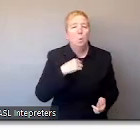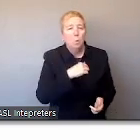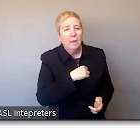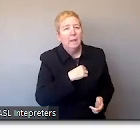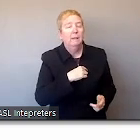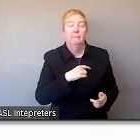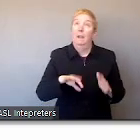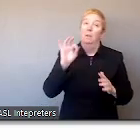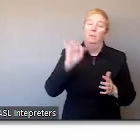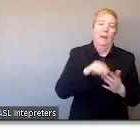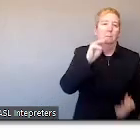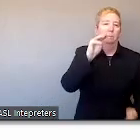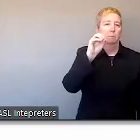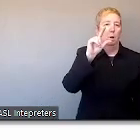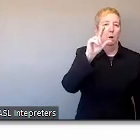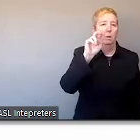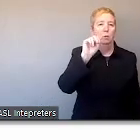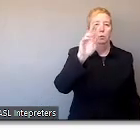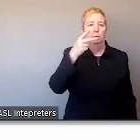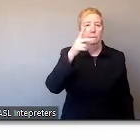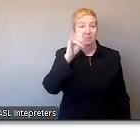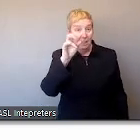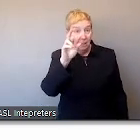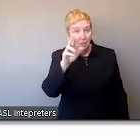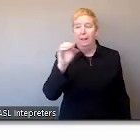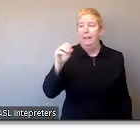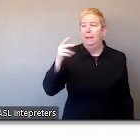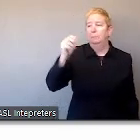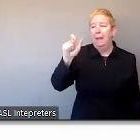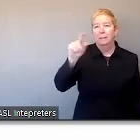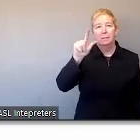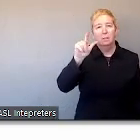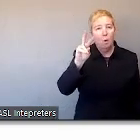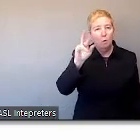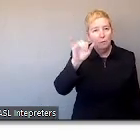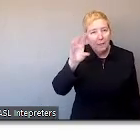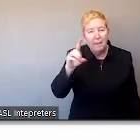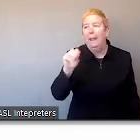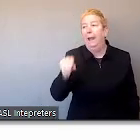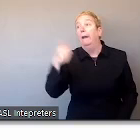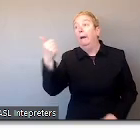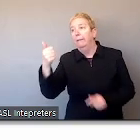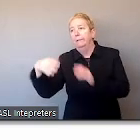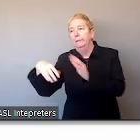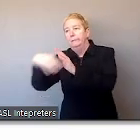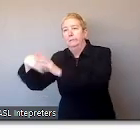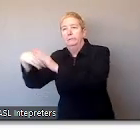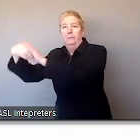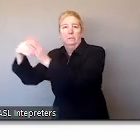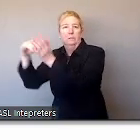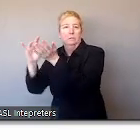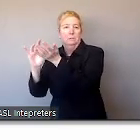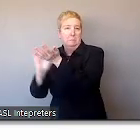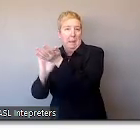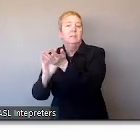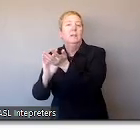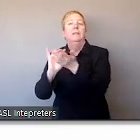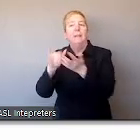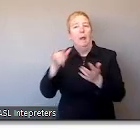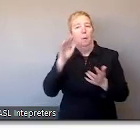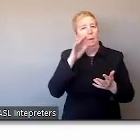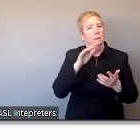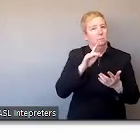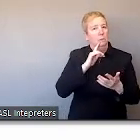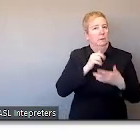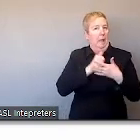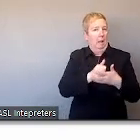Vexilabid, and other medications that will be coming along soon will be our mainstay for treatment. Vexilabid reduces